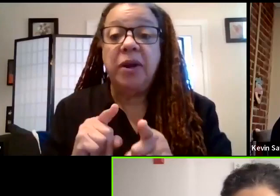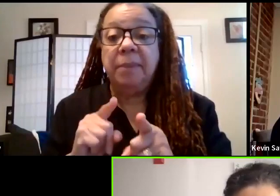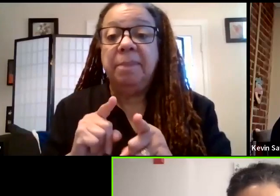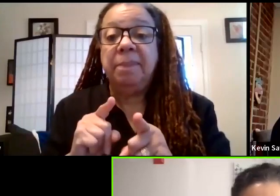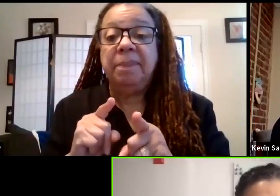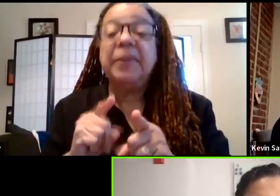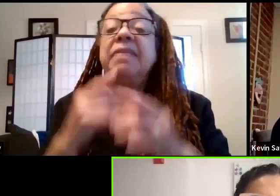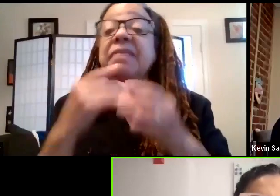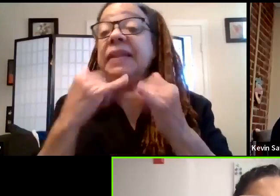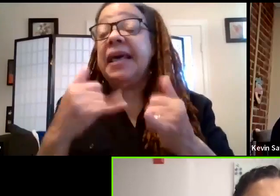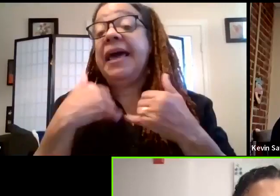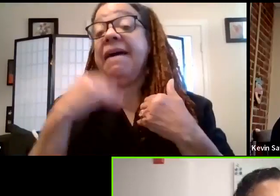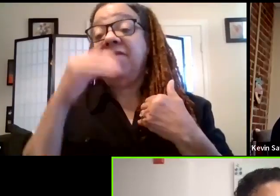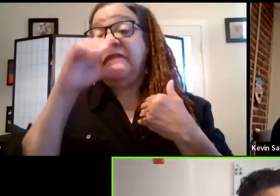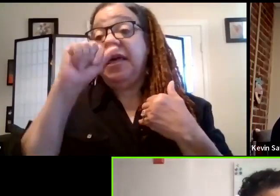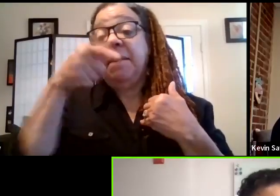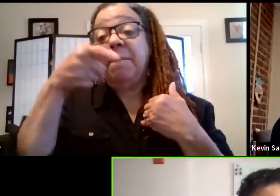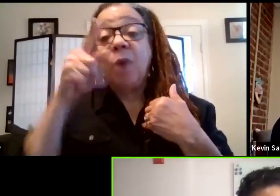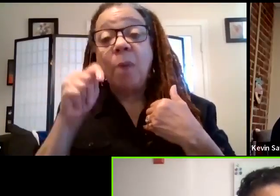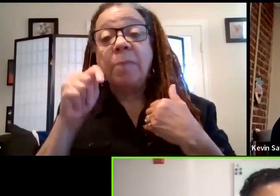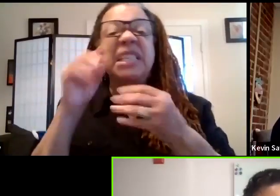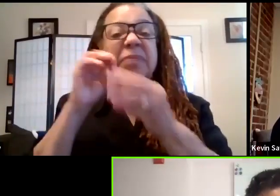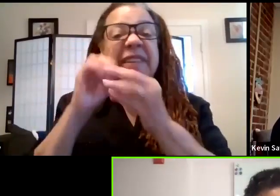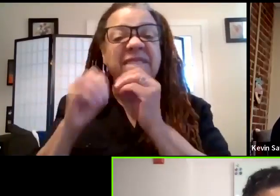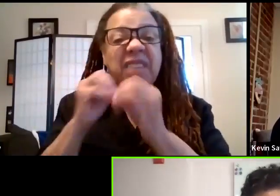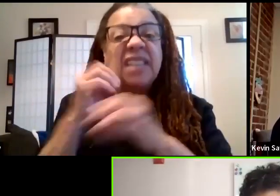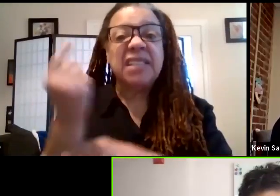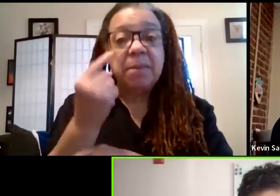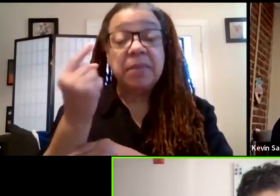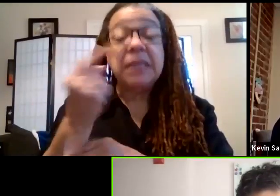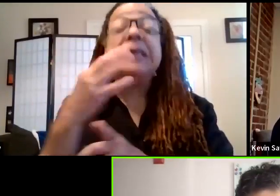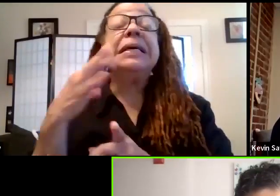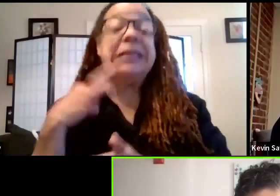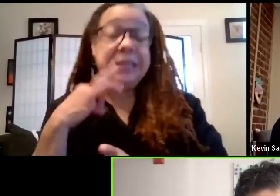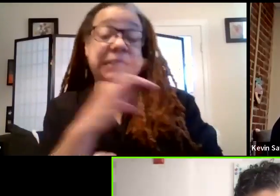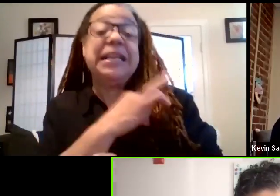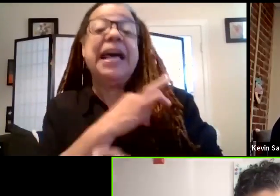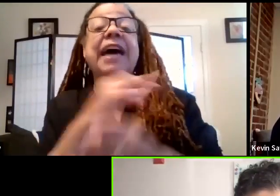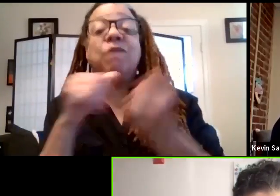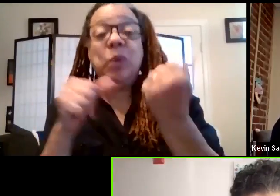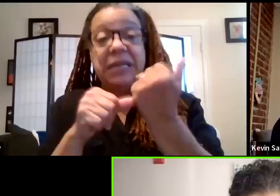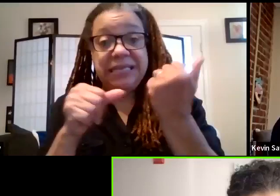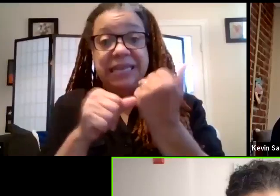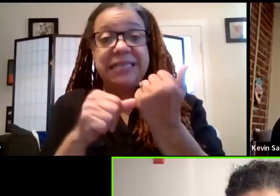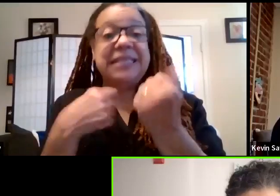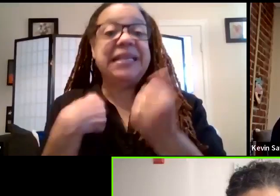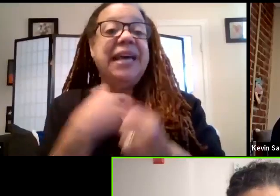their apartments. The staff will assist that and we will as well.